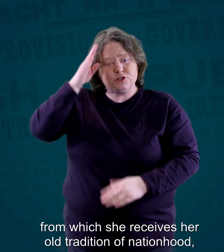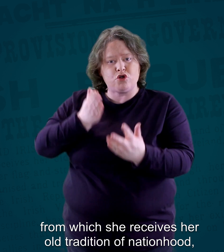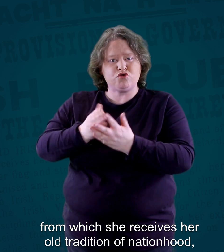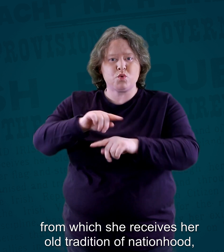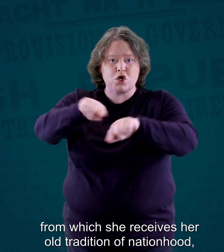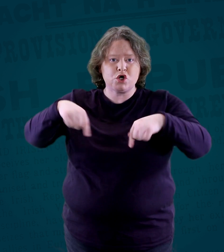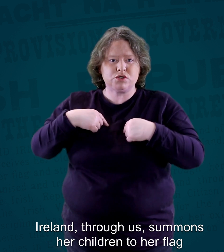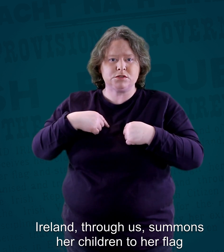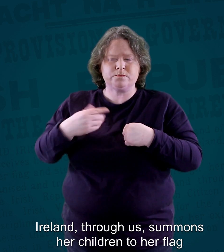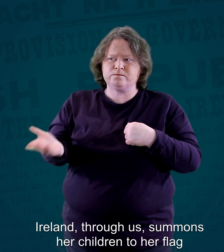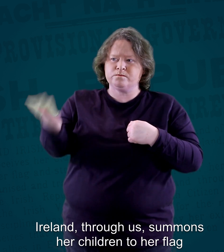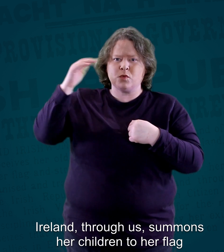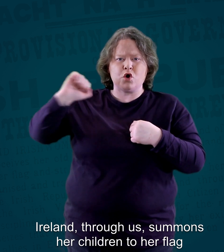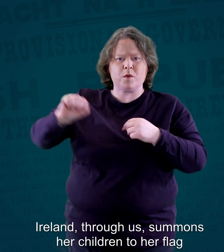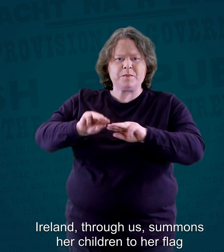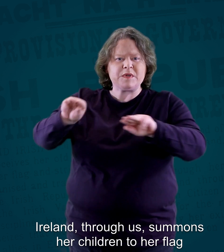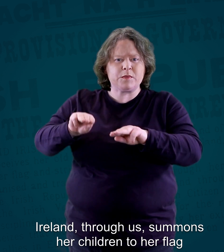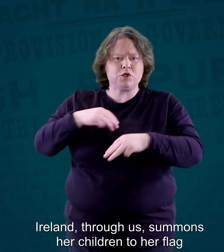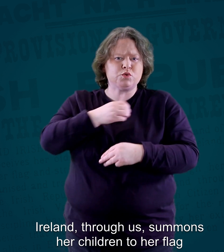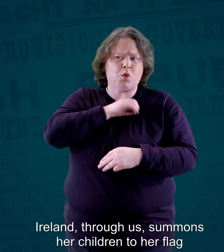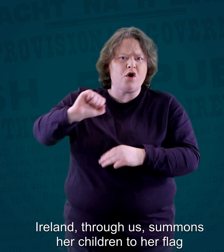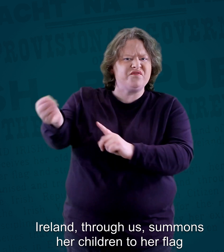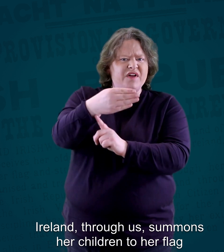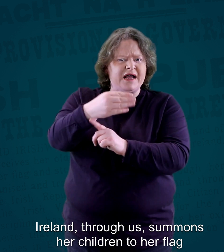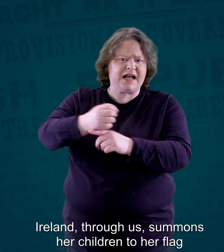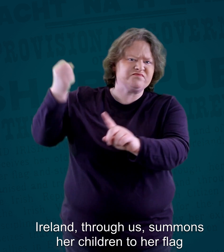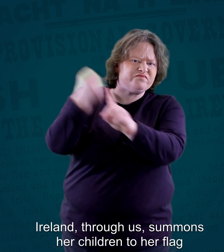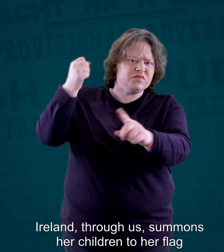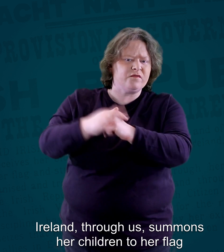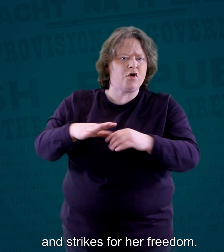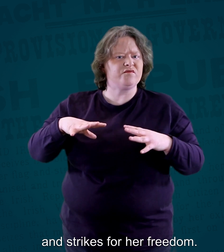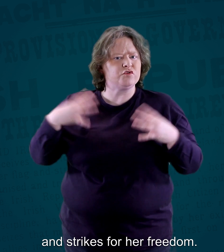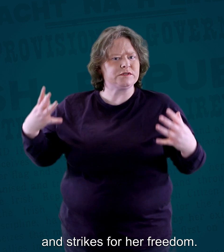Ireland, through us, summons her children to her flag and strikes for her freedom.